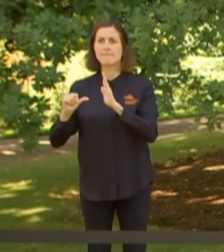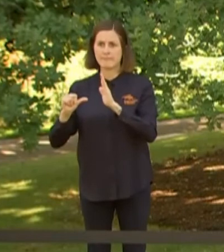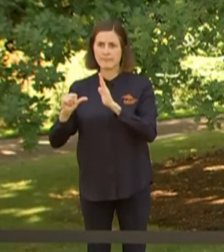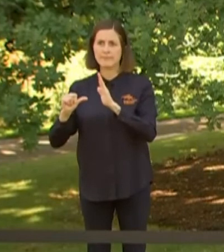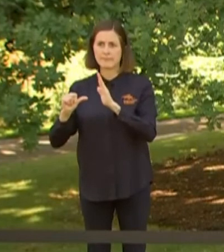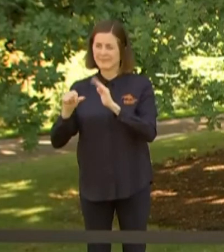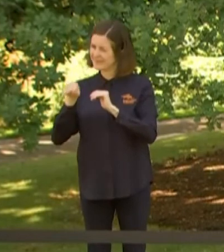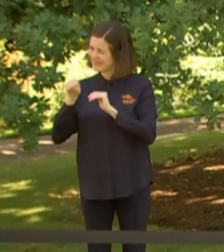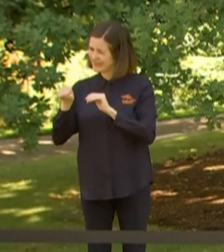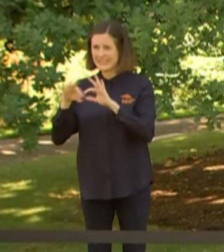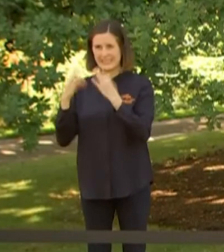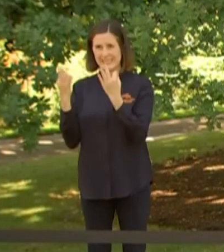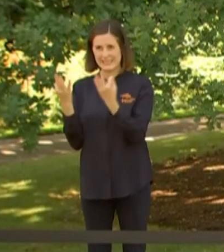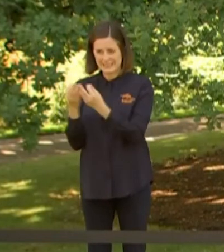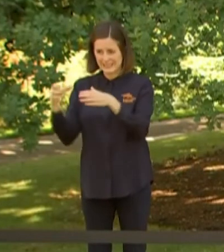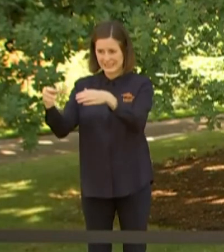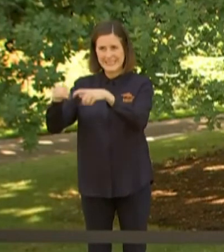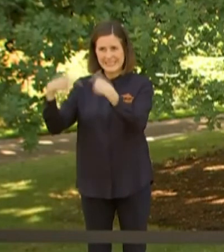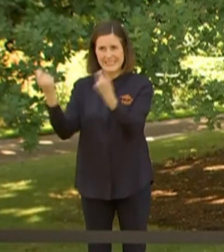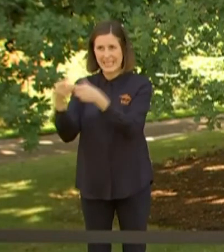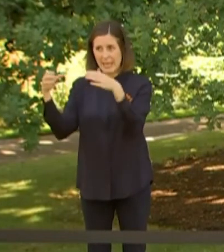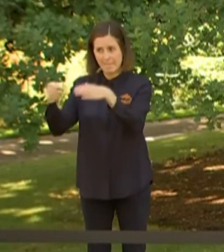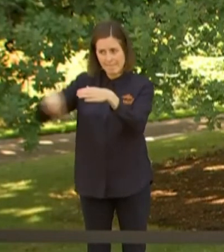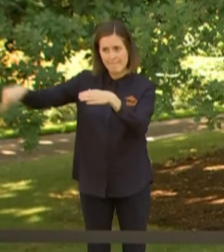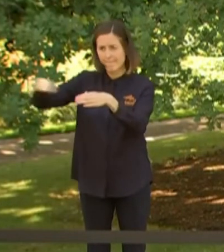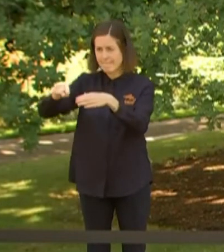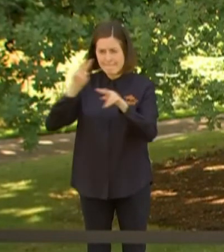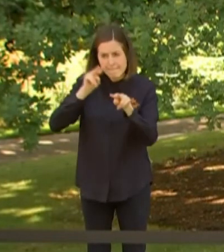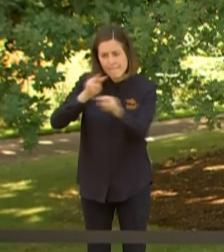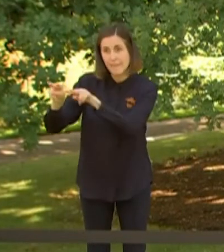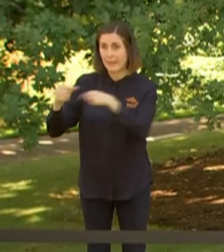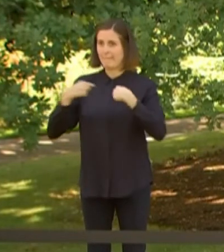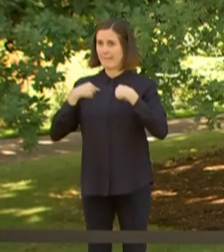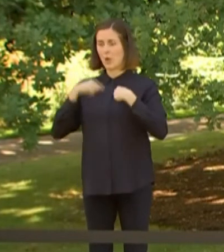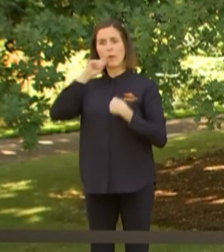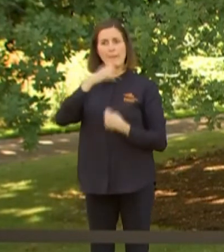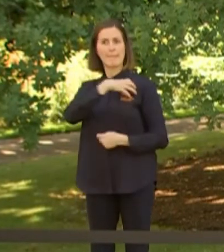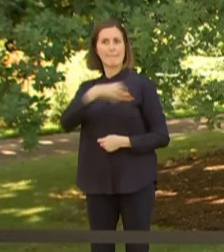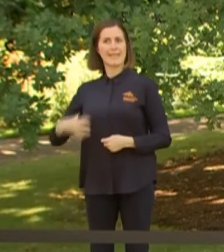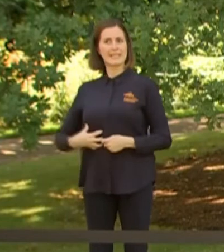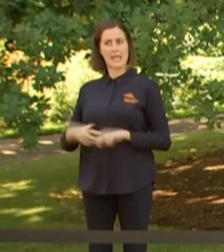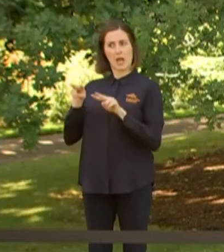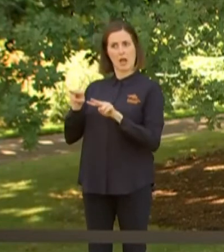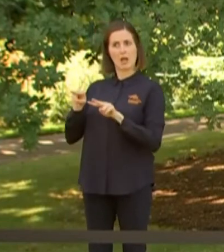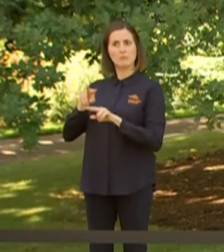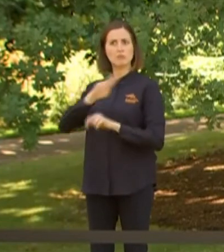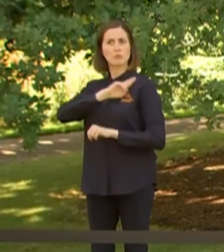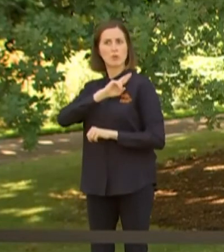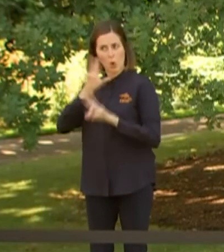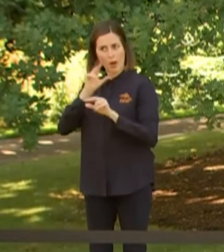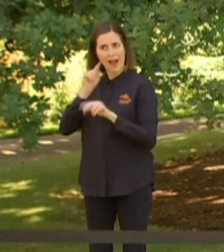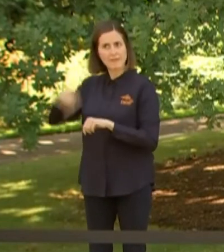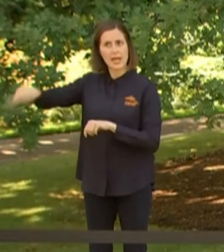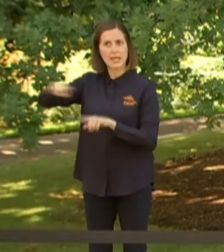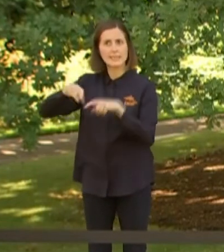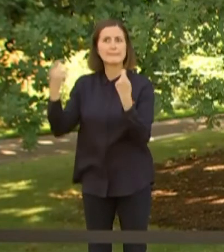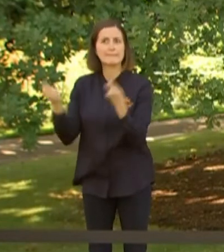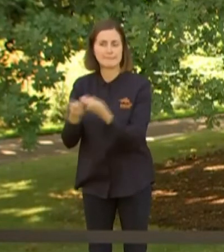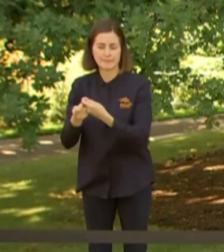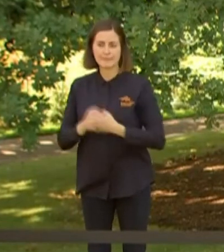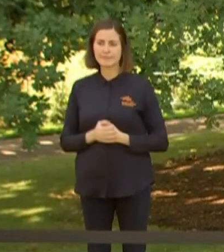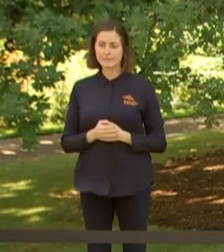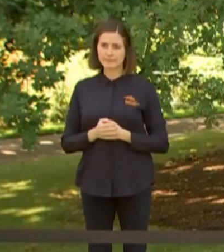agency and will sit with me as Minister. That is perhaps one of the big changes that has been undertaken. As the Premier